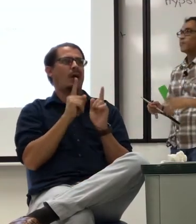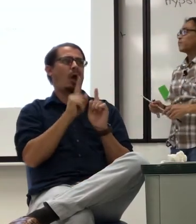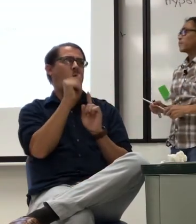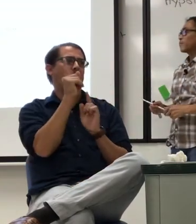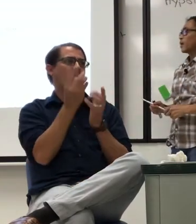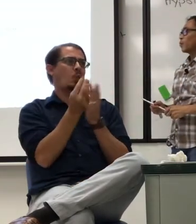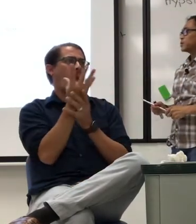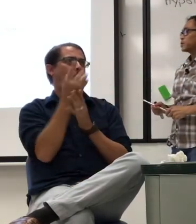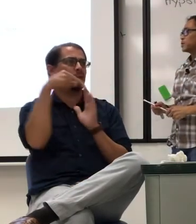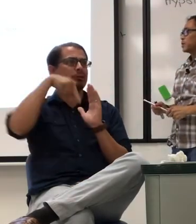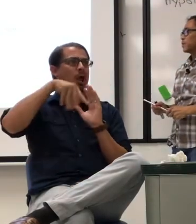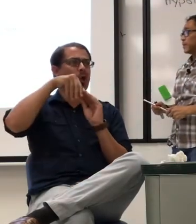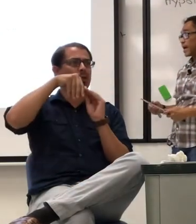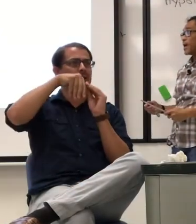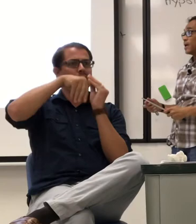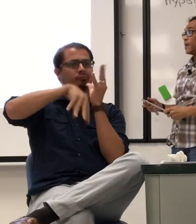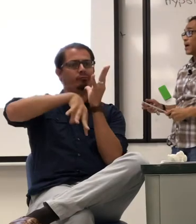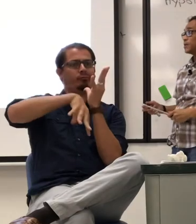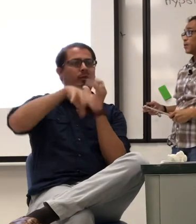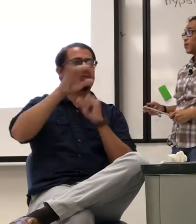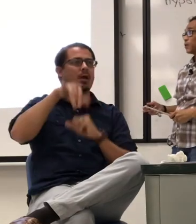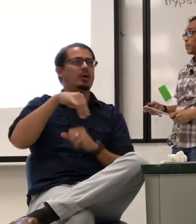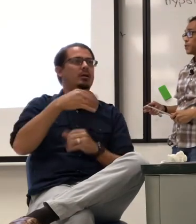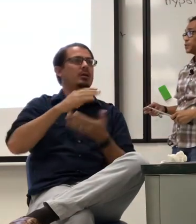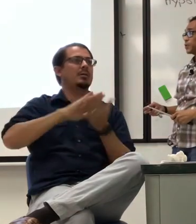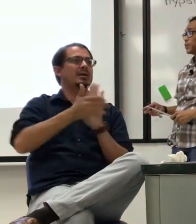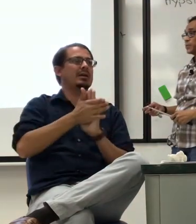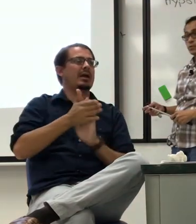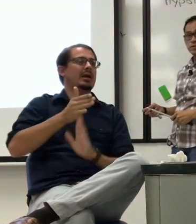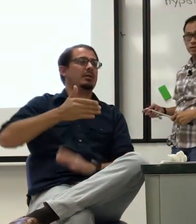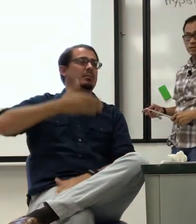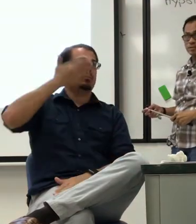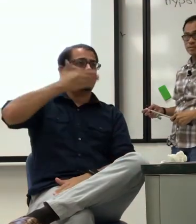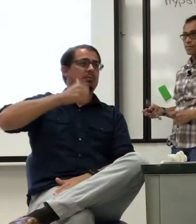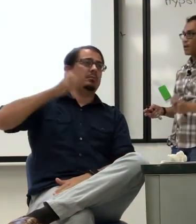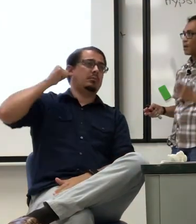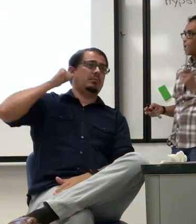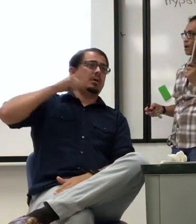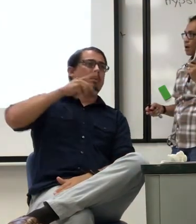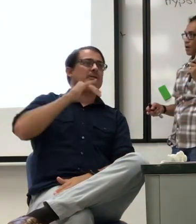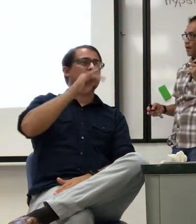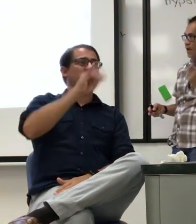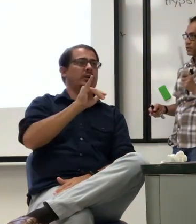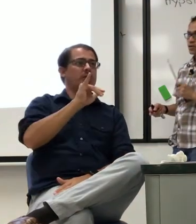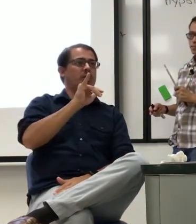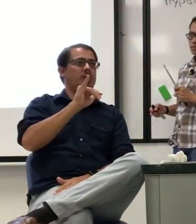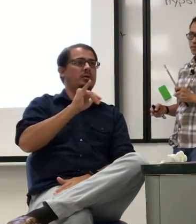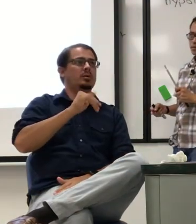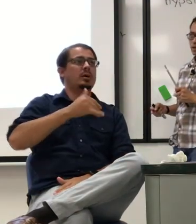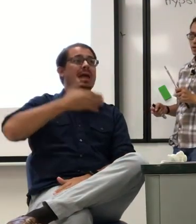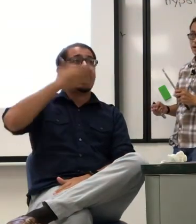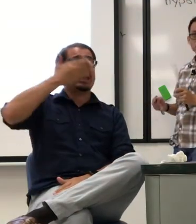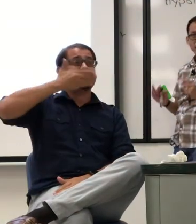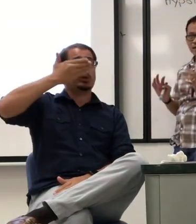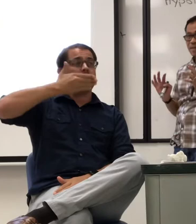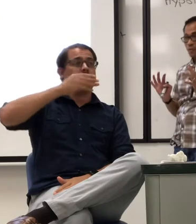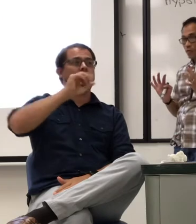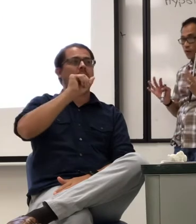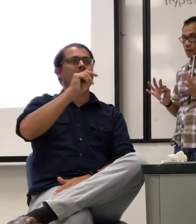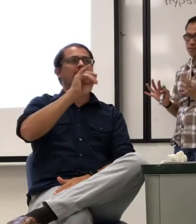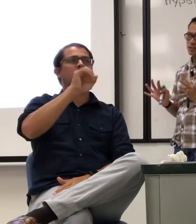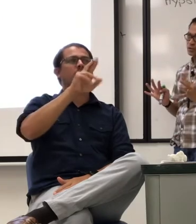downgrowth, which became anterior, posterior pituitaries. The anterior pituitary is